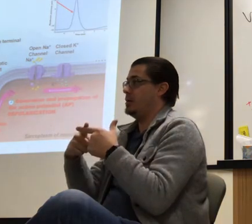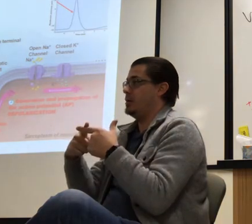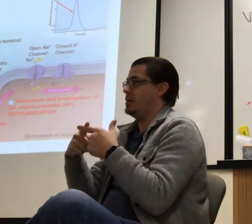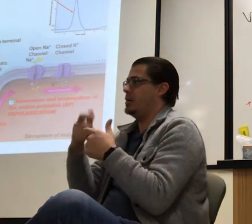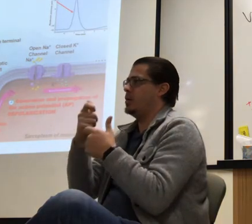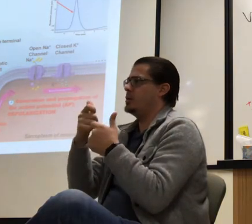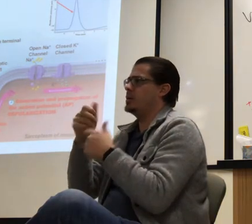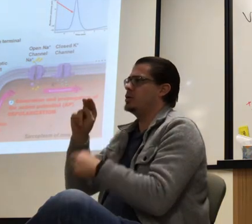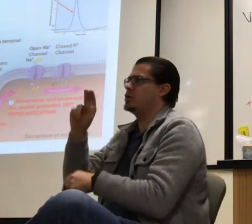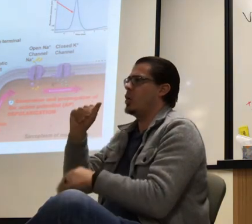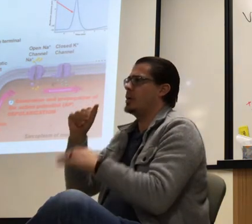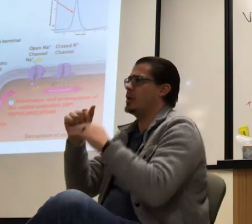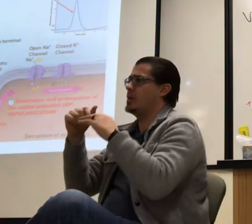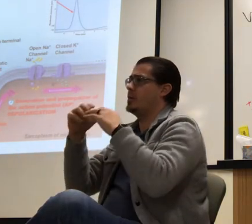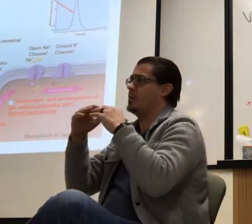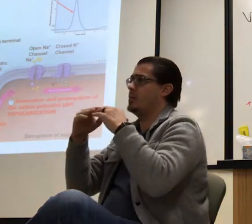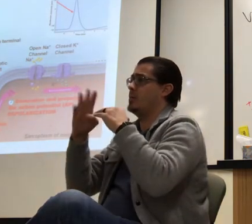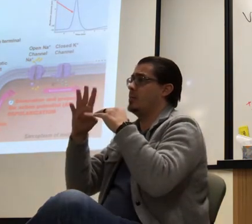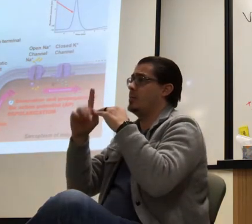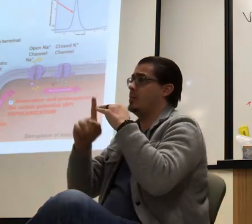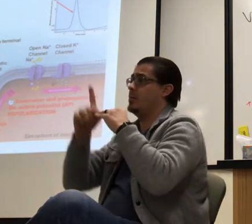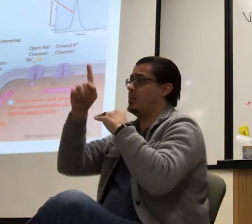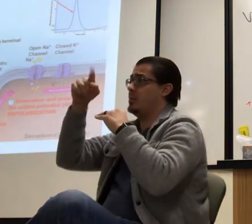which way will sodium go, in or out?